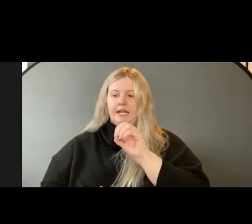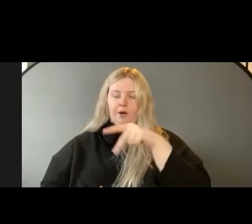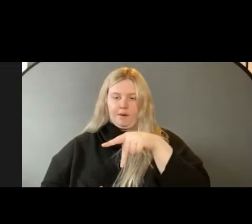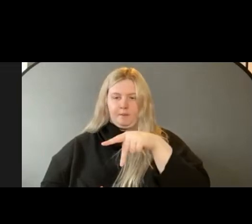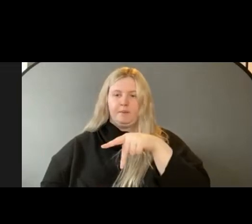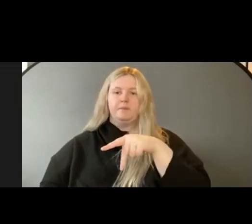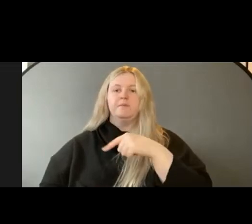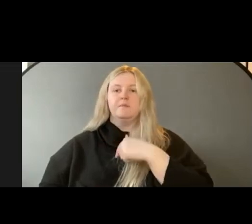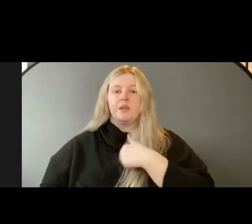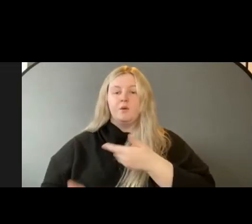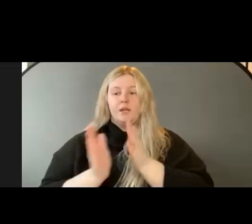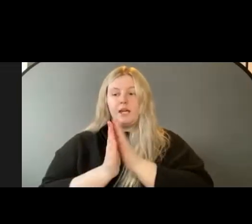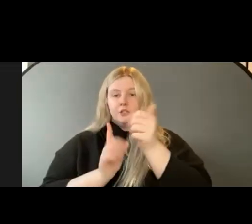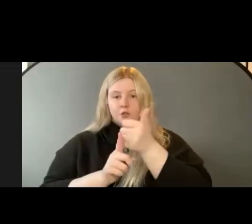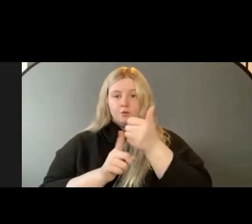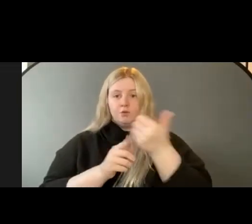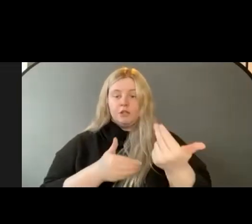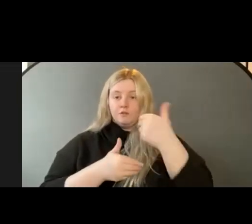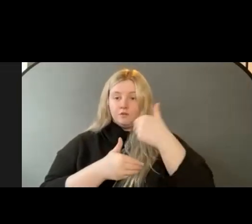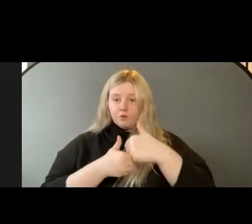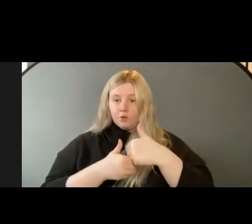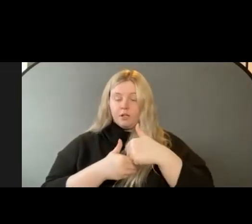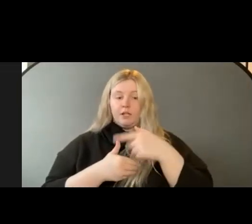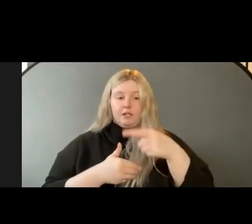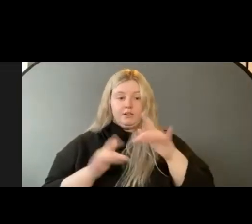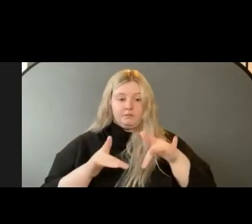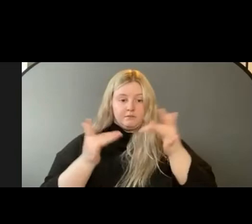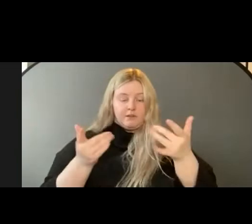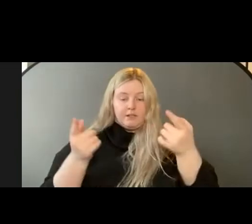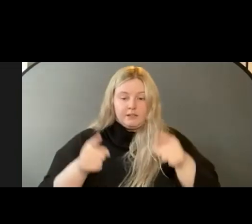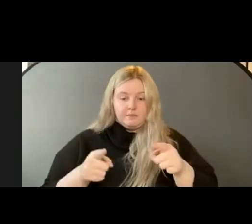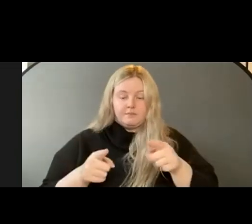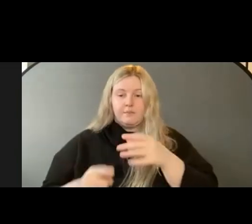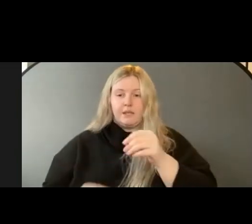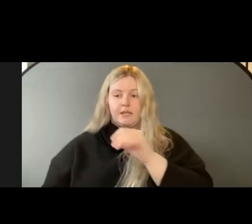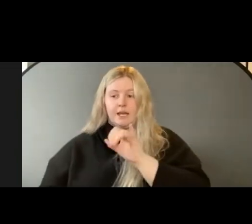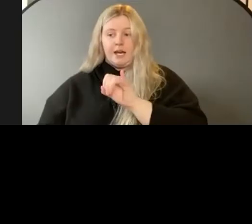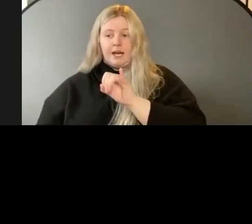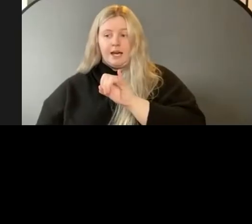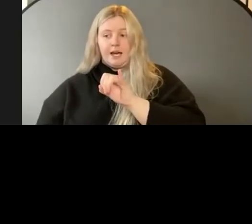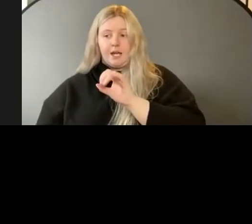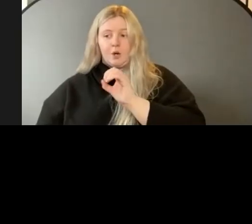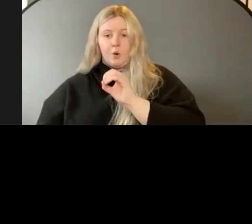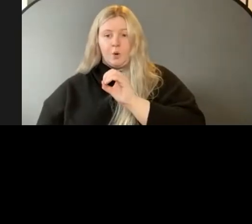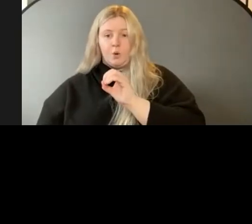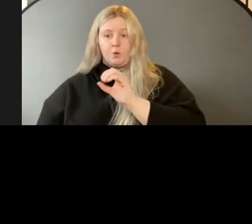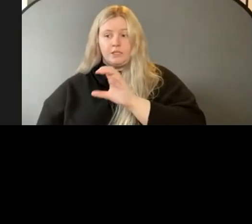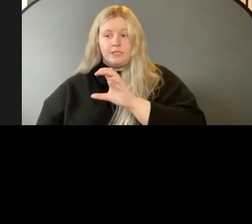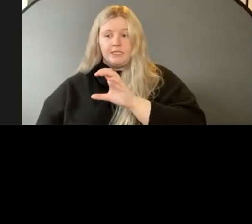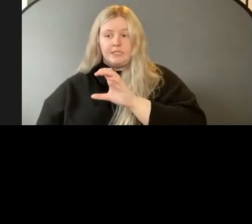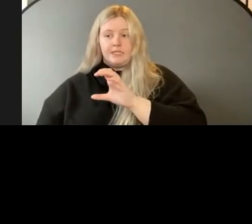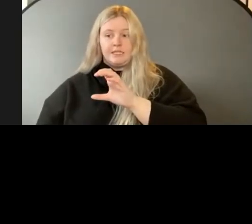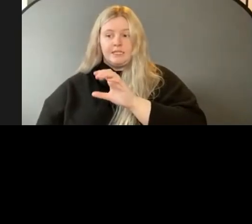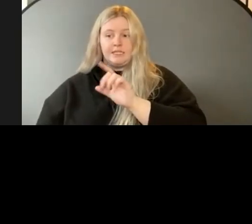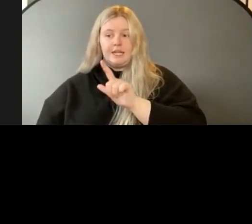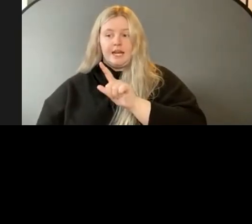Open-Ended Working Group on Aging. The ILC Canada has a side event, they're called side events, to talk